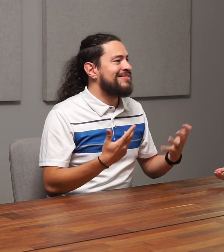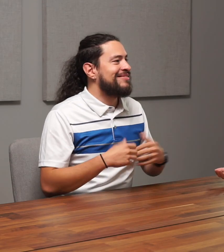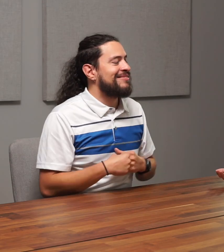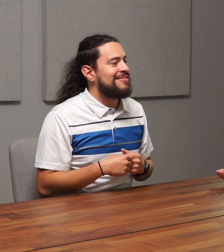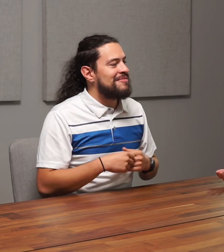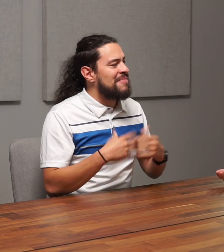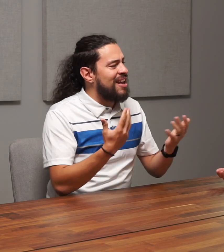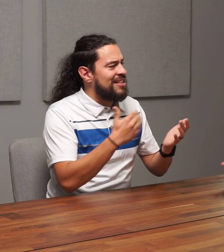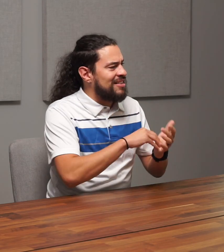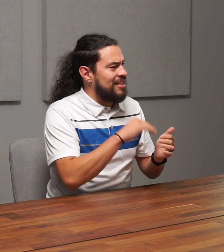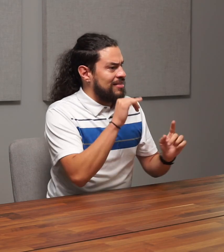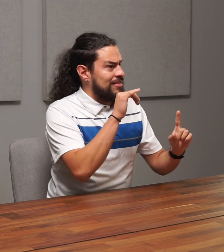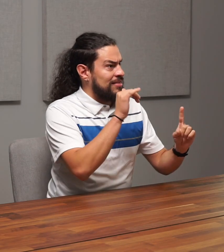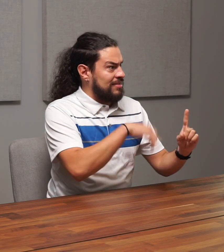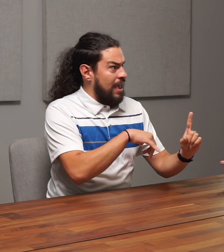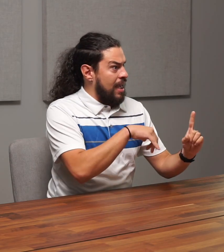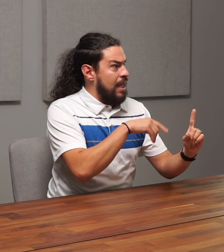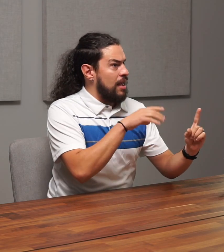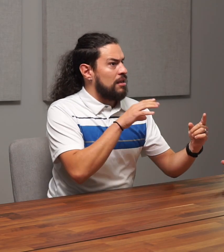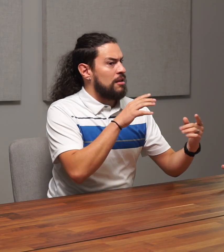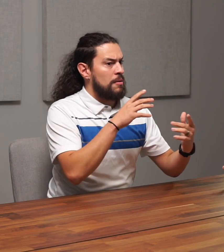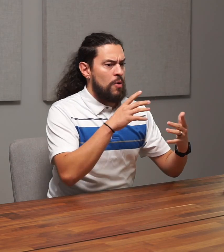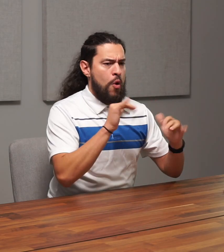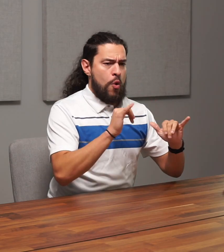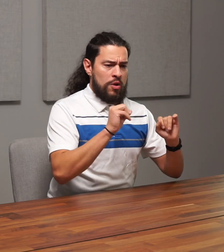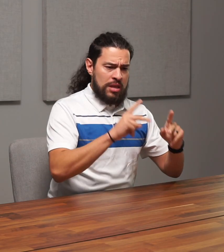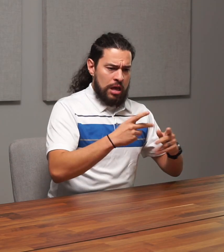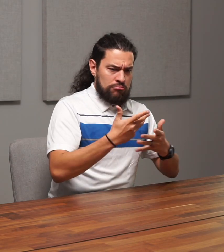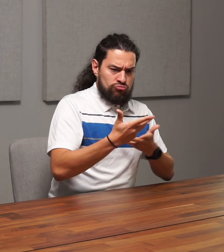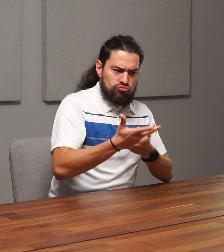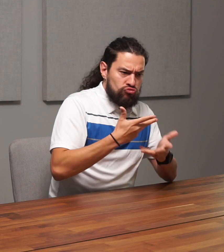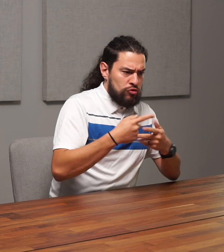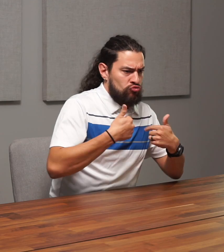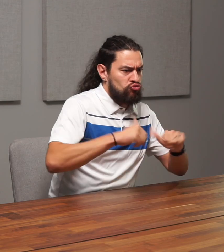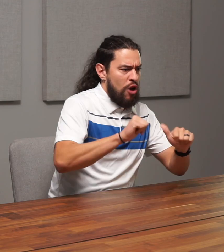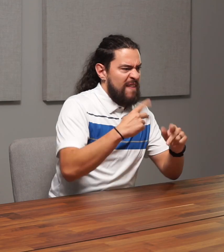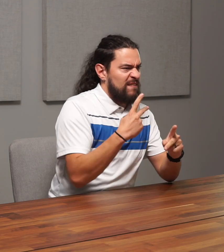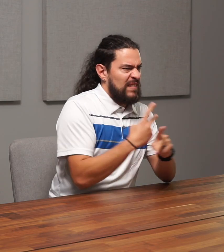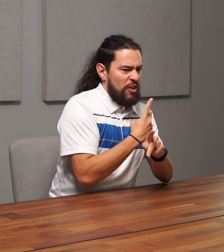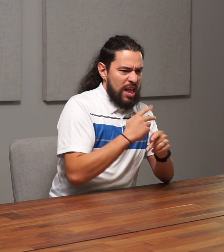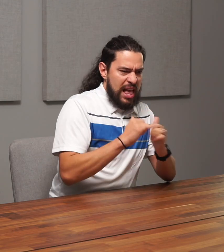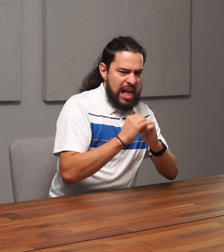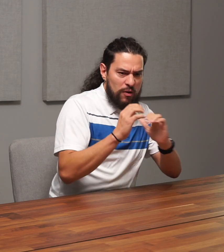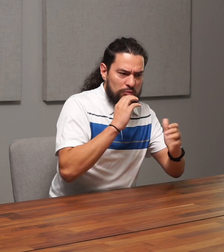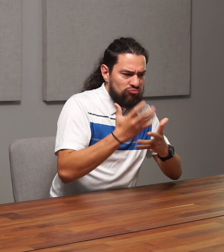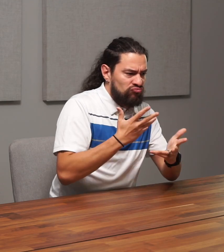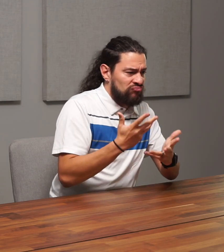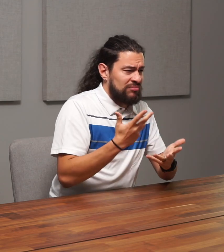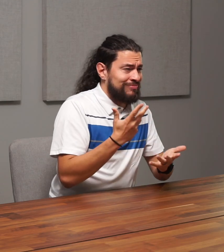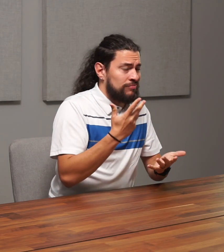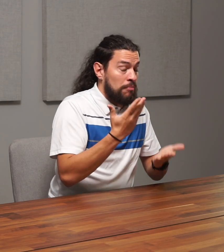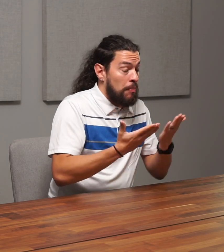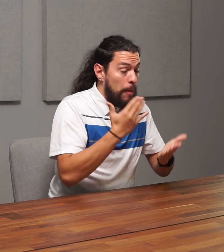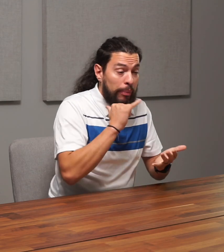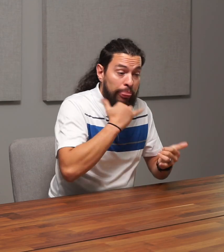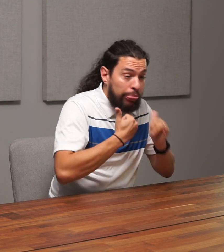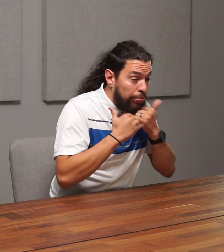look like you but you know we're the same we're the same inside so how to figure out how to communicate